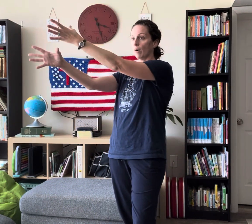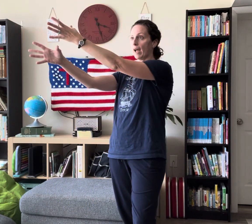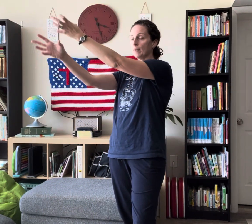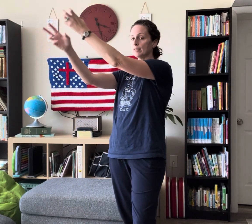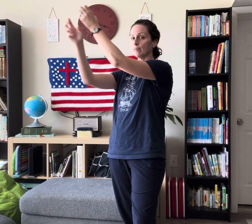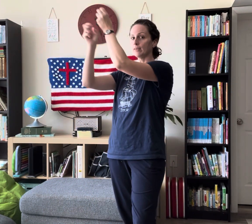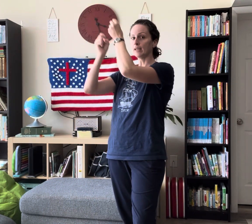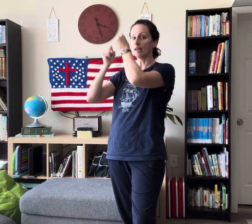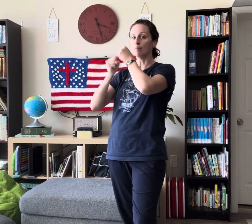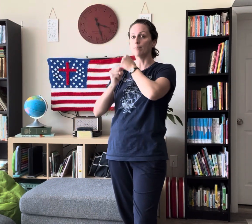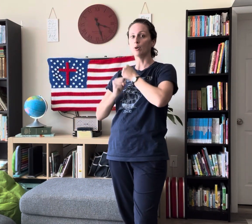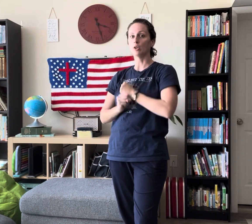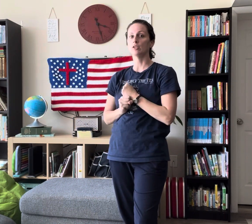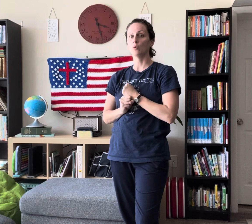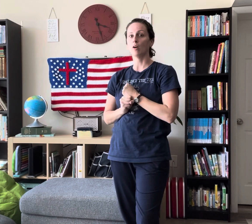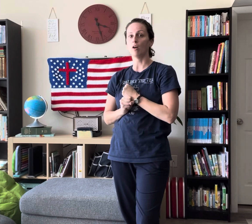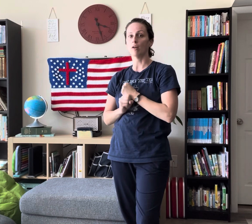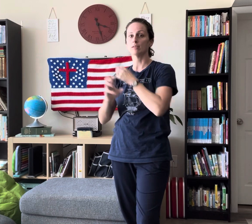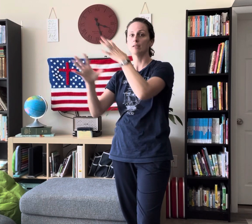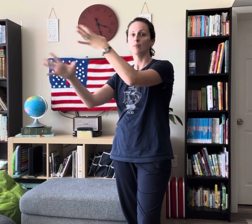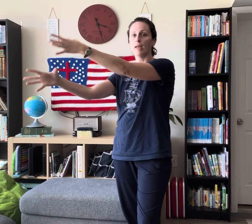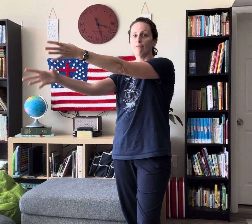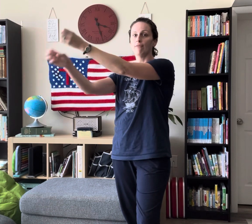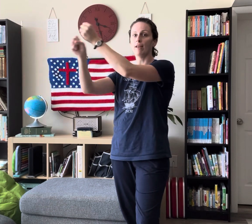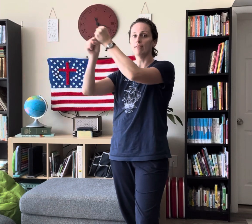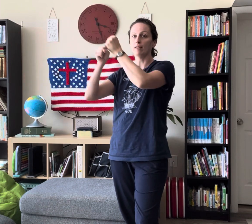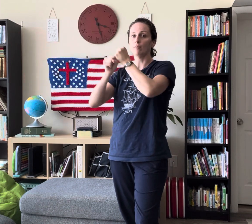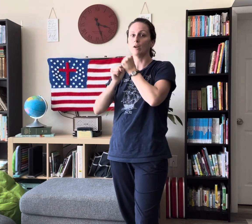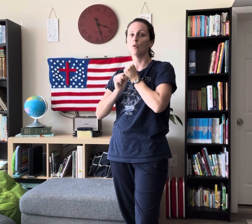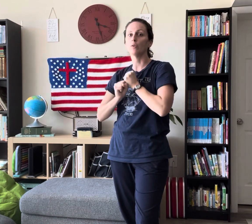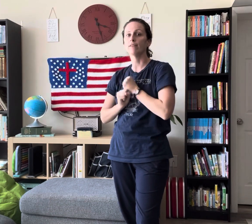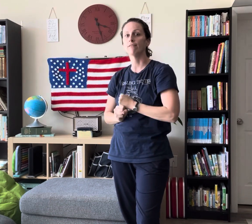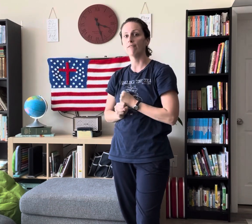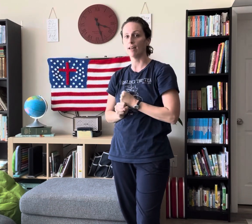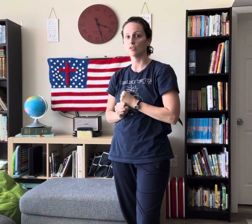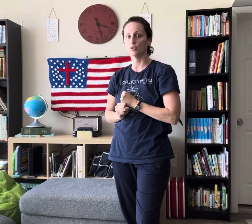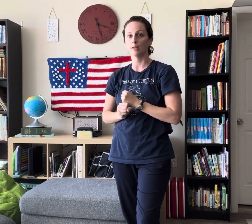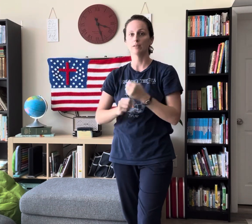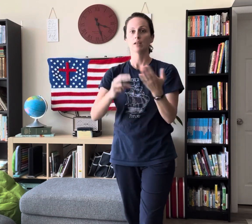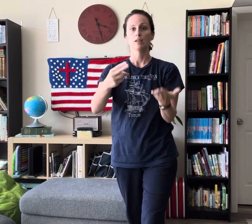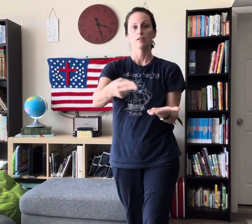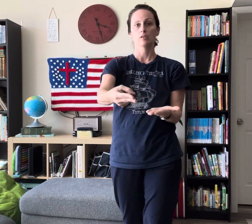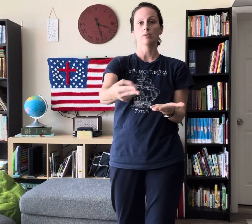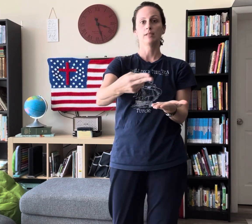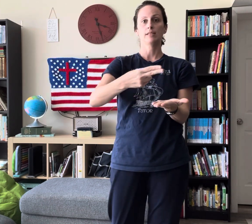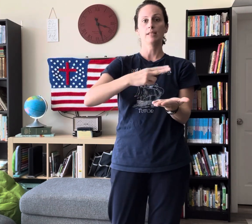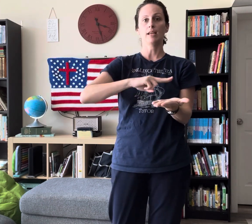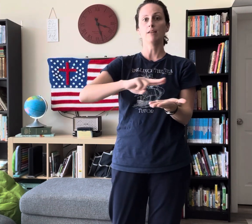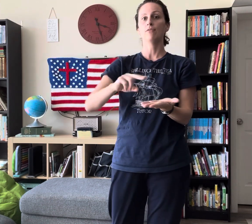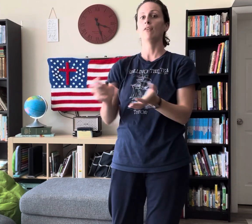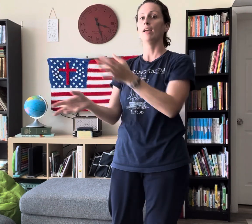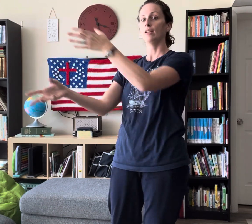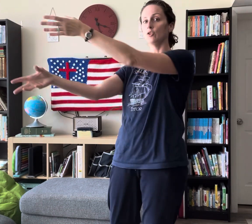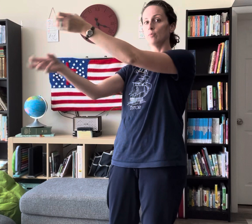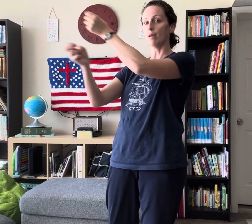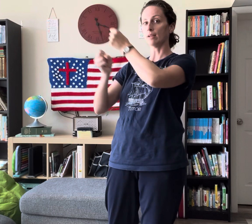grab something and pull it to our hearts. We have faith in it, we are holding fast to it. So Santa Fe, New